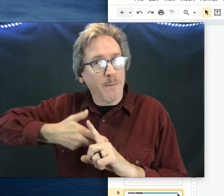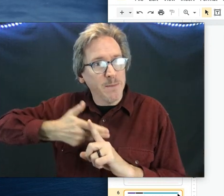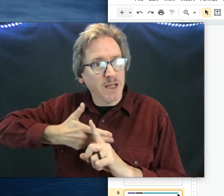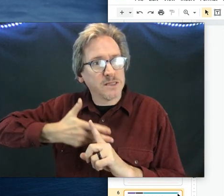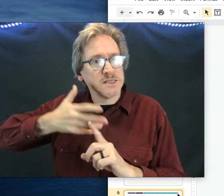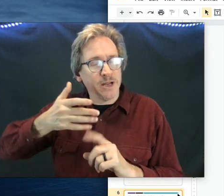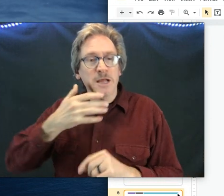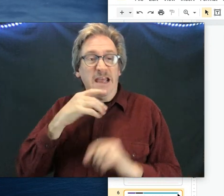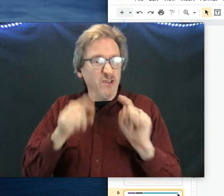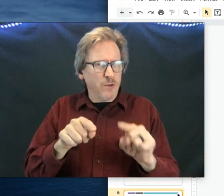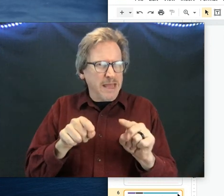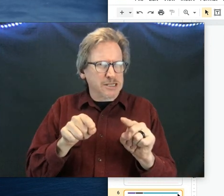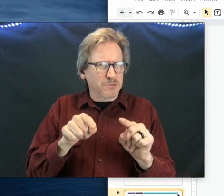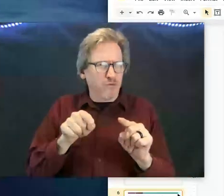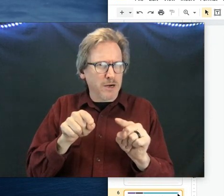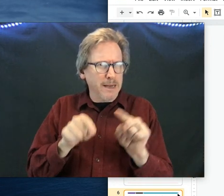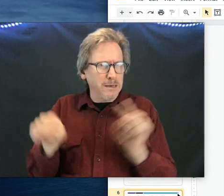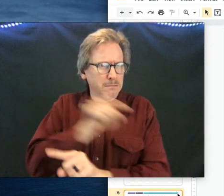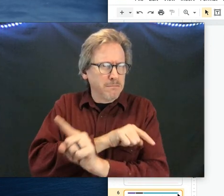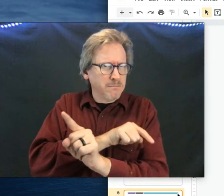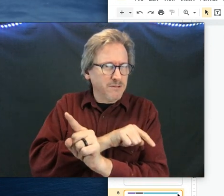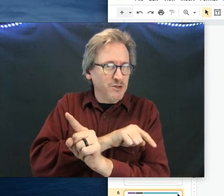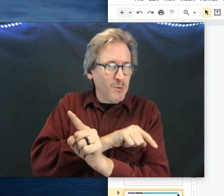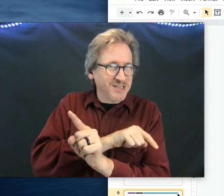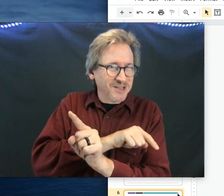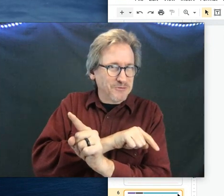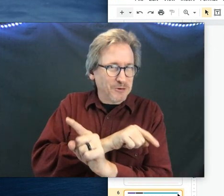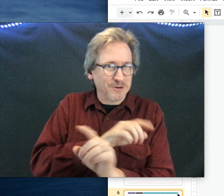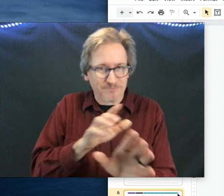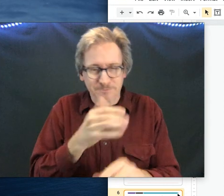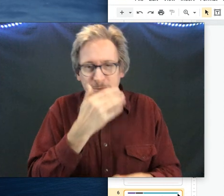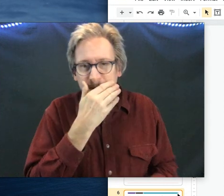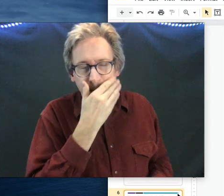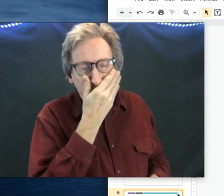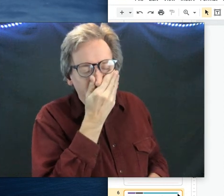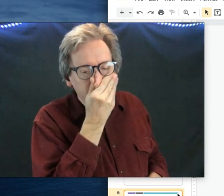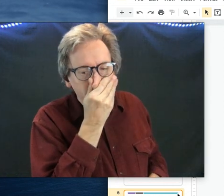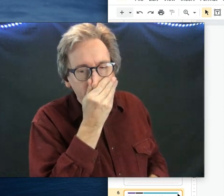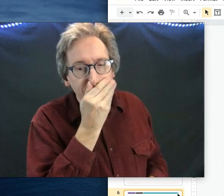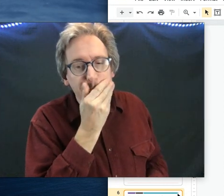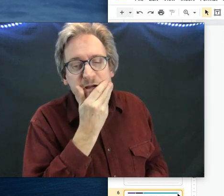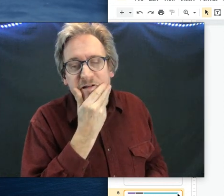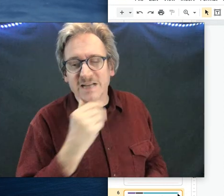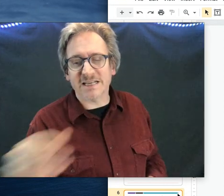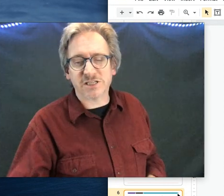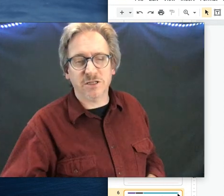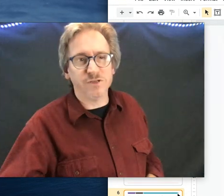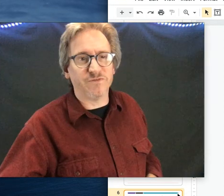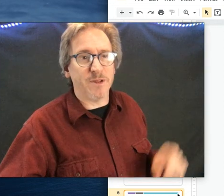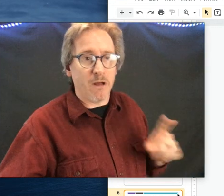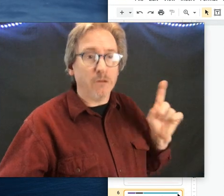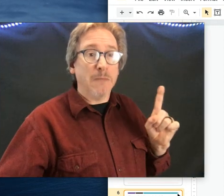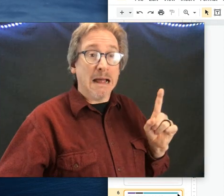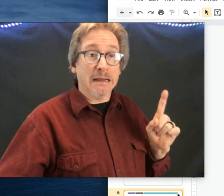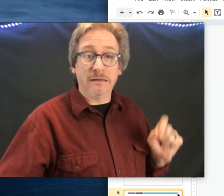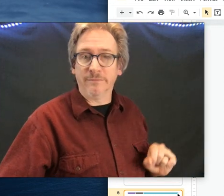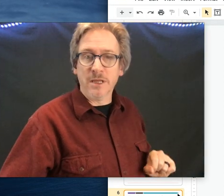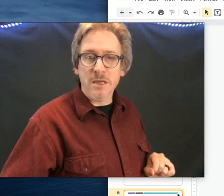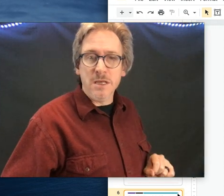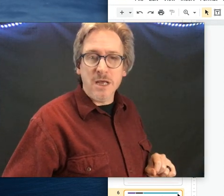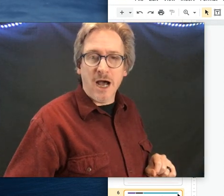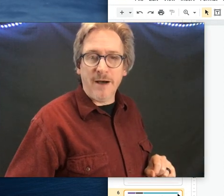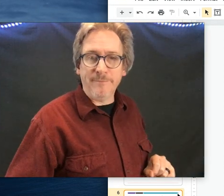figure out how many months, how many. If you know the answer beforehand, you know what to look for. So context clues from your own